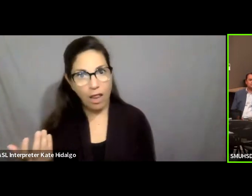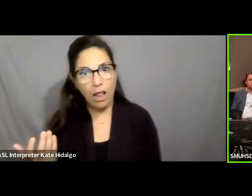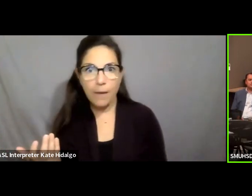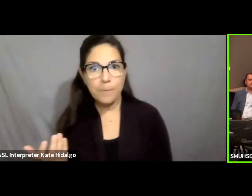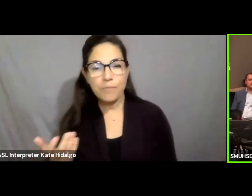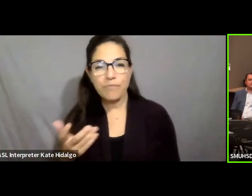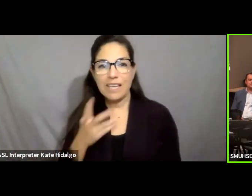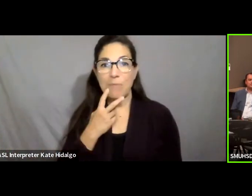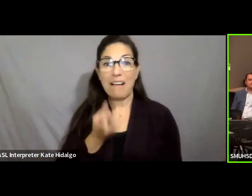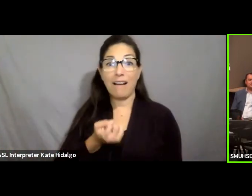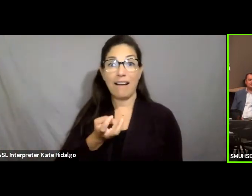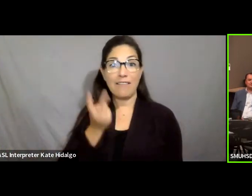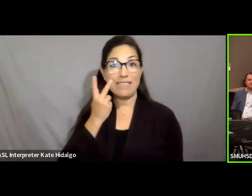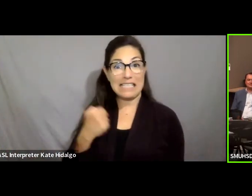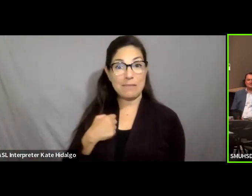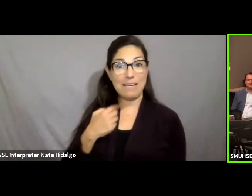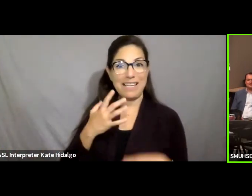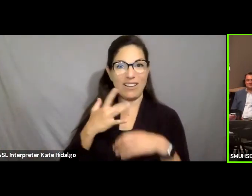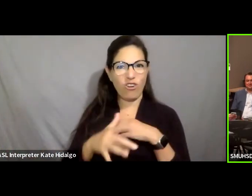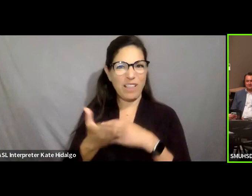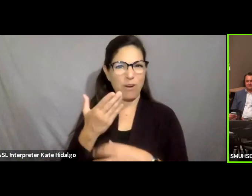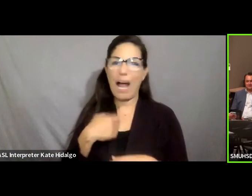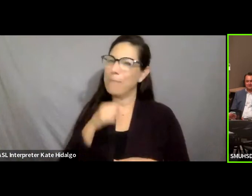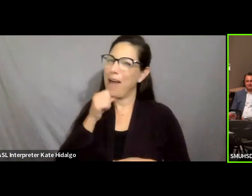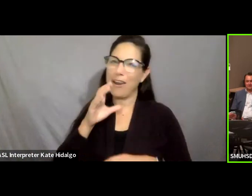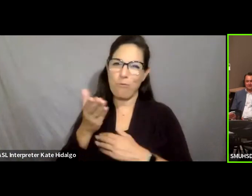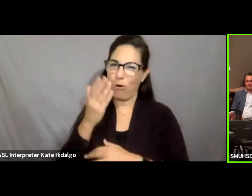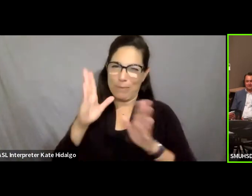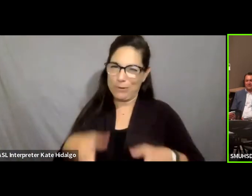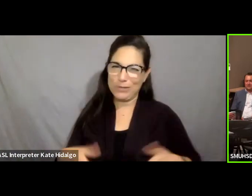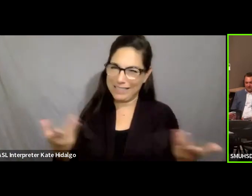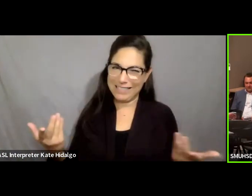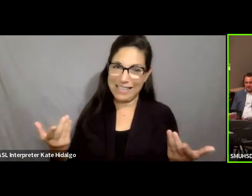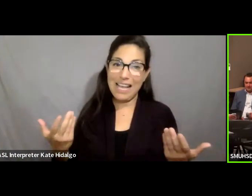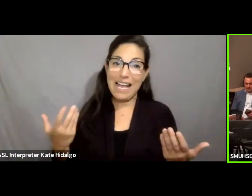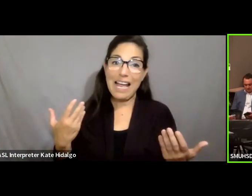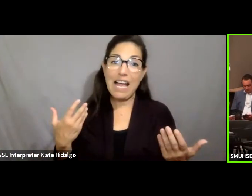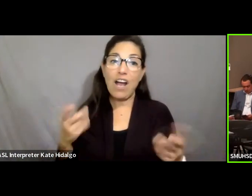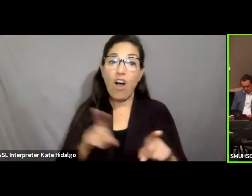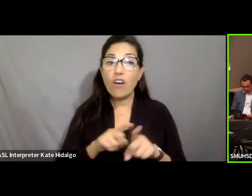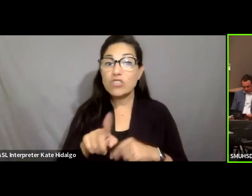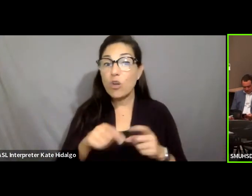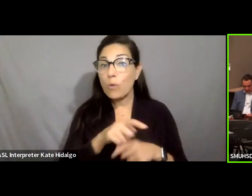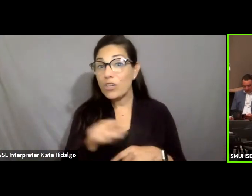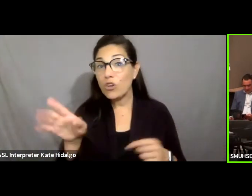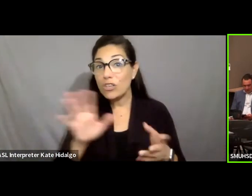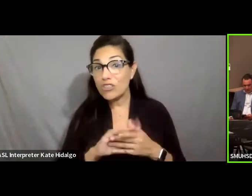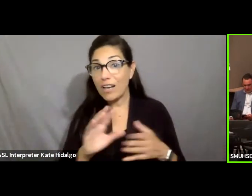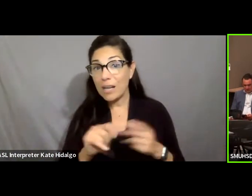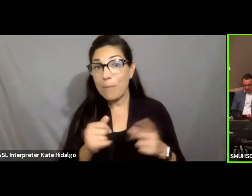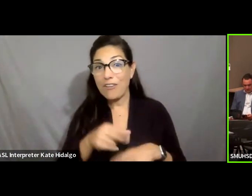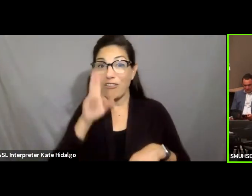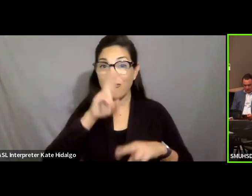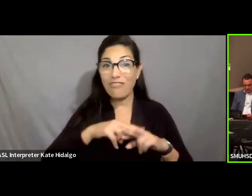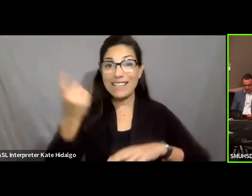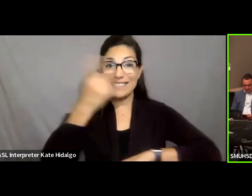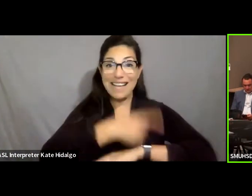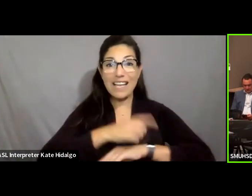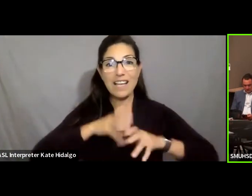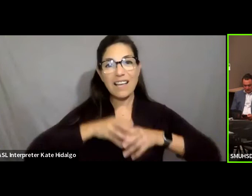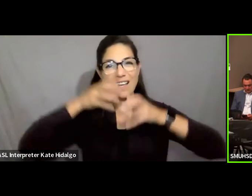sees me there that early. I'm not a morning person. But, and also when you guys were talking about your fun day, when you